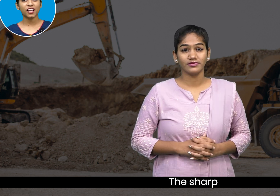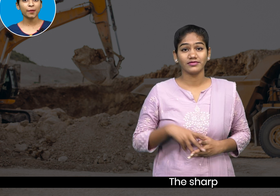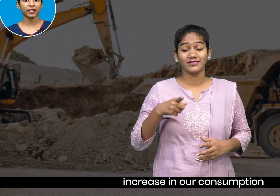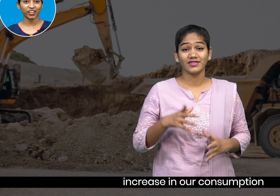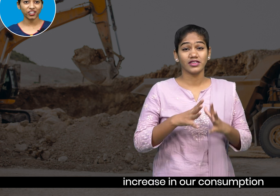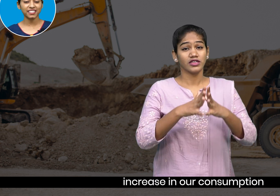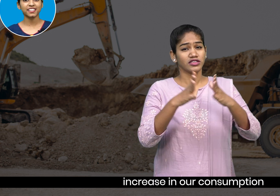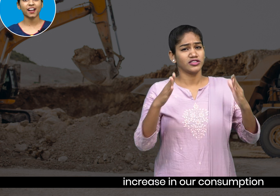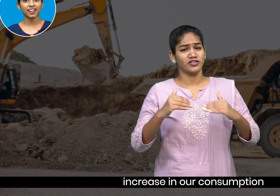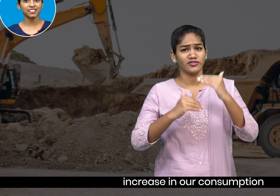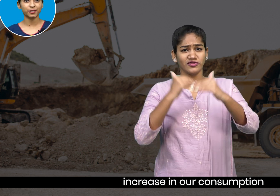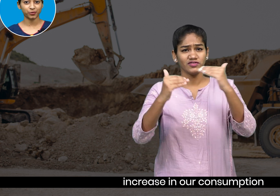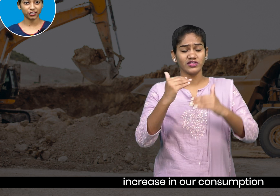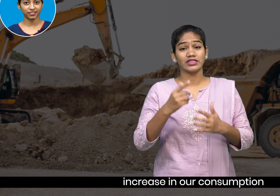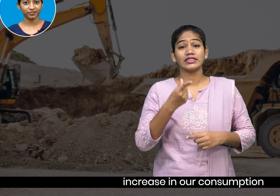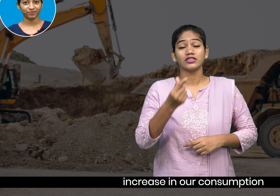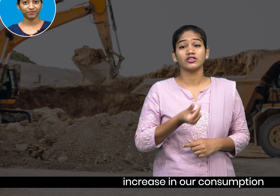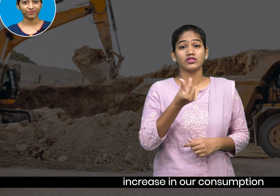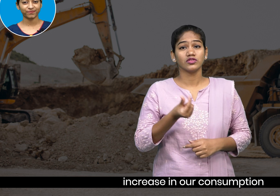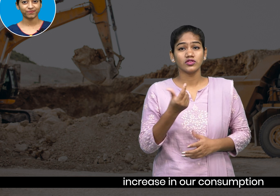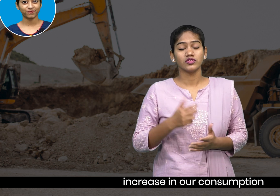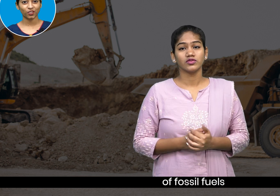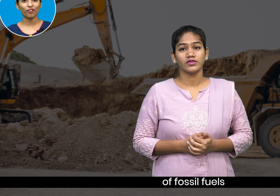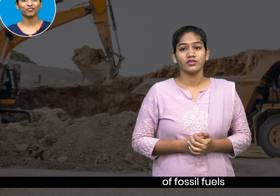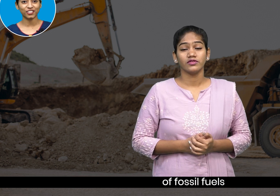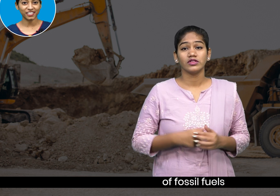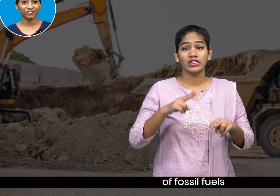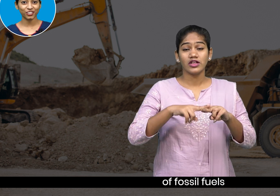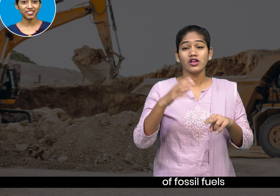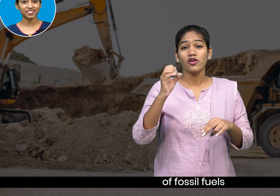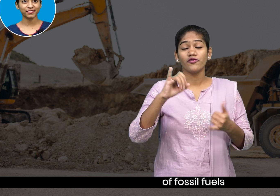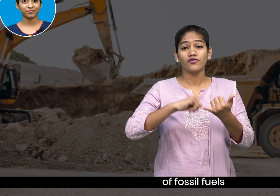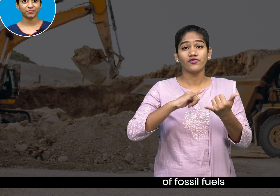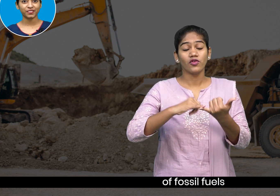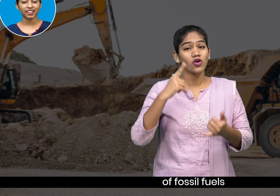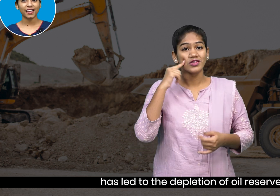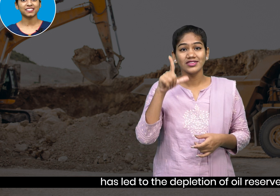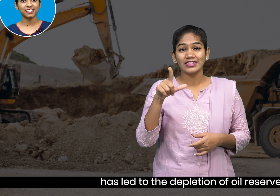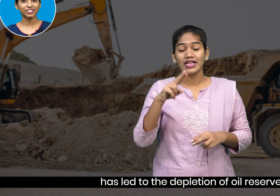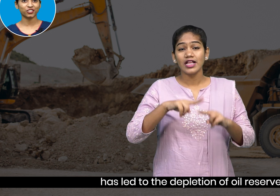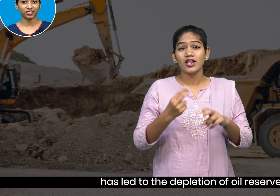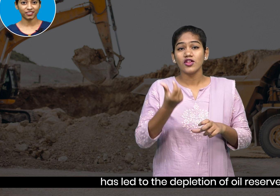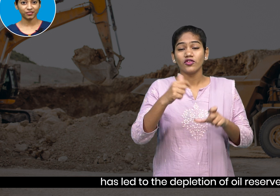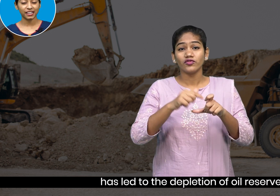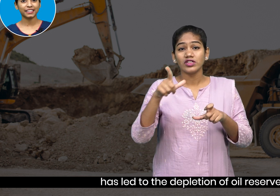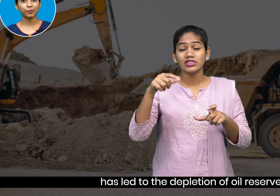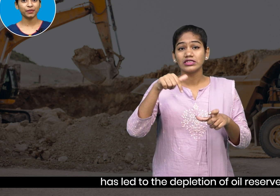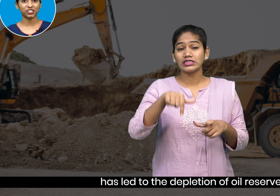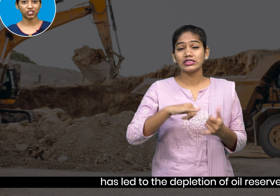The sharp increase in our consumption of fossil fuels has led to